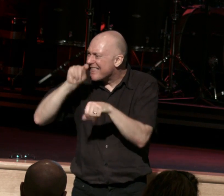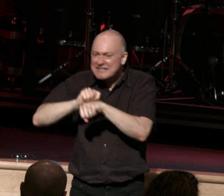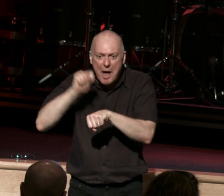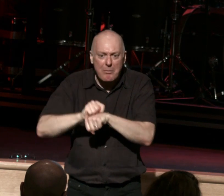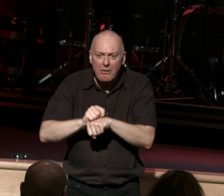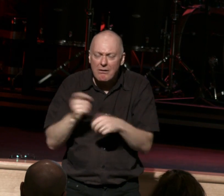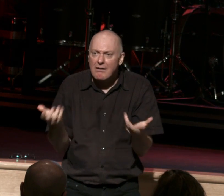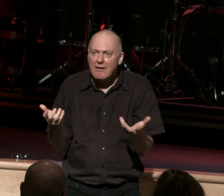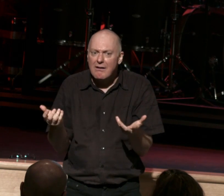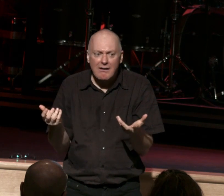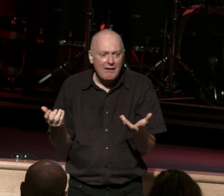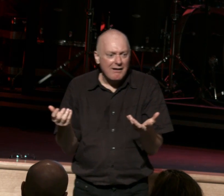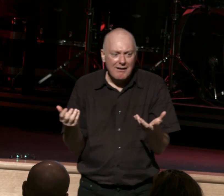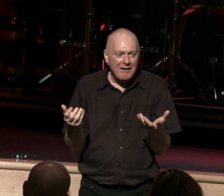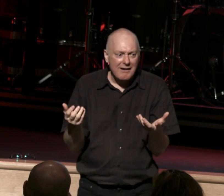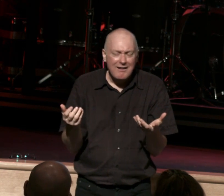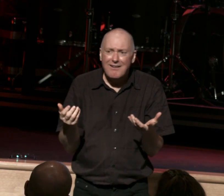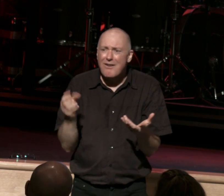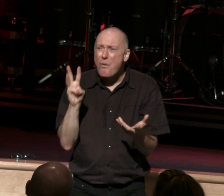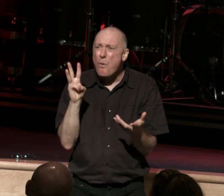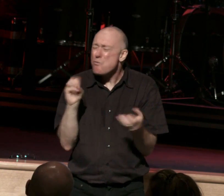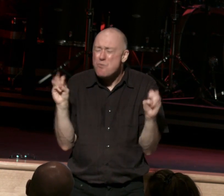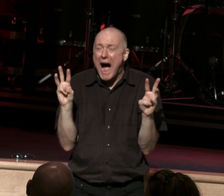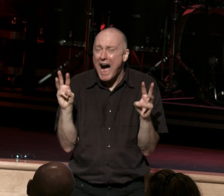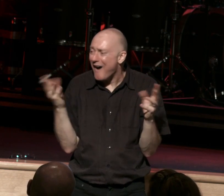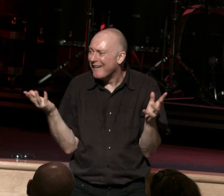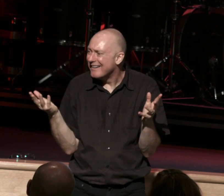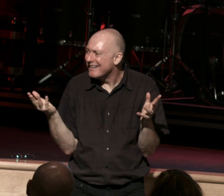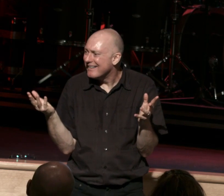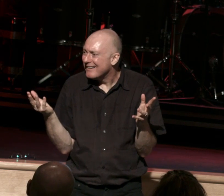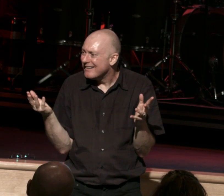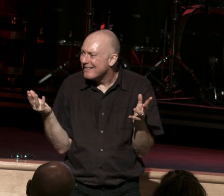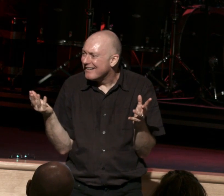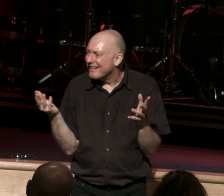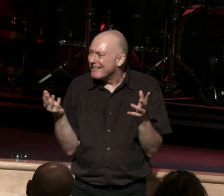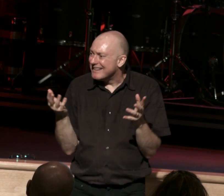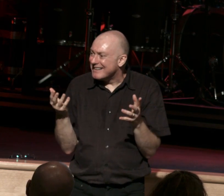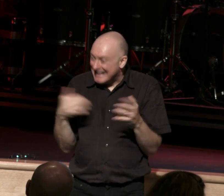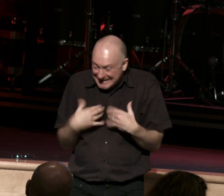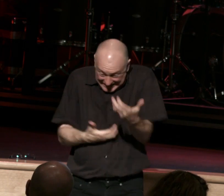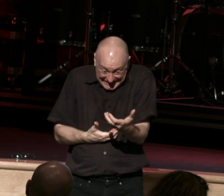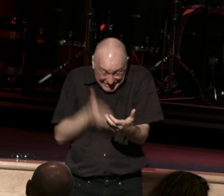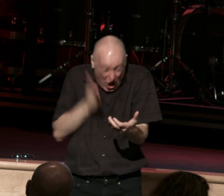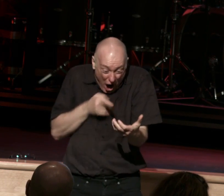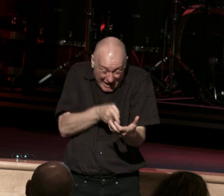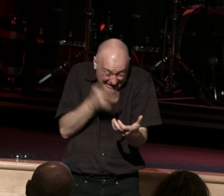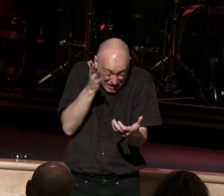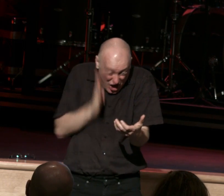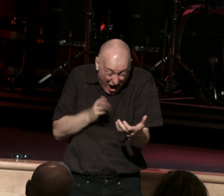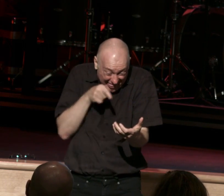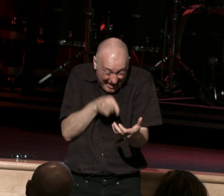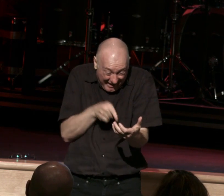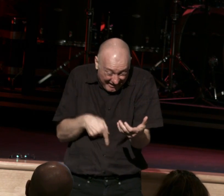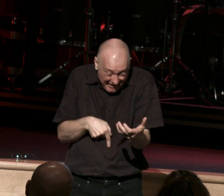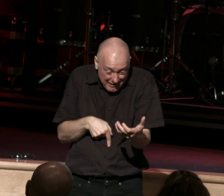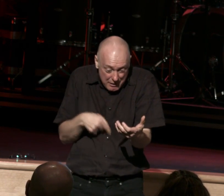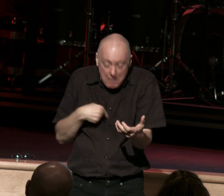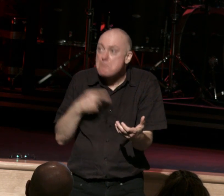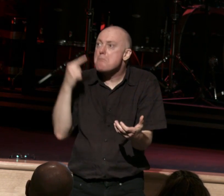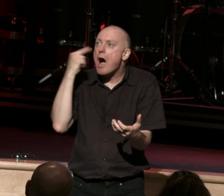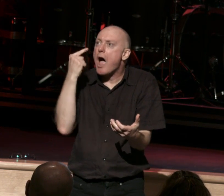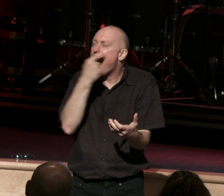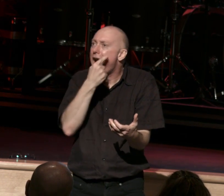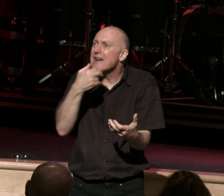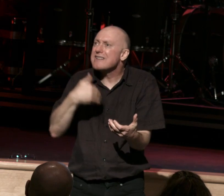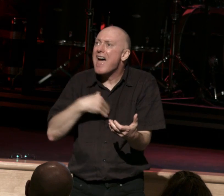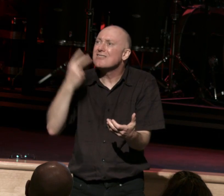in the temple, I just never failed. Wow, okay, listen. He's holding God, and he says, my eyes